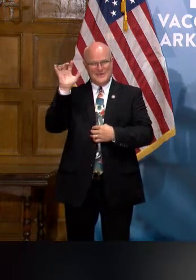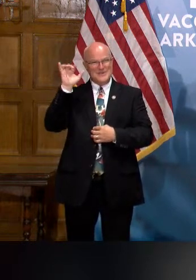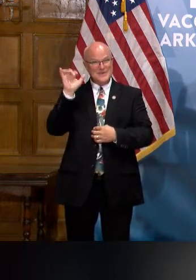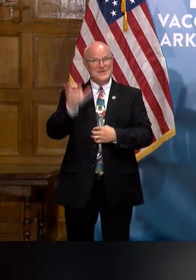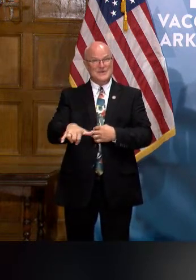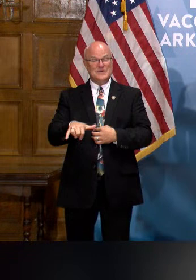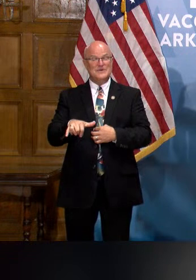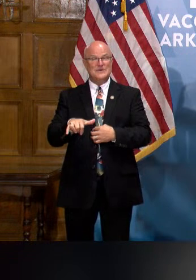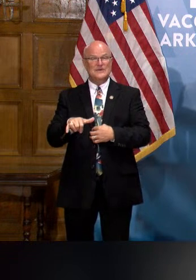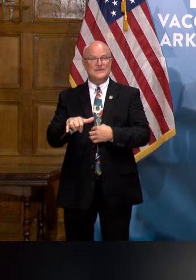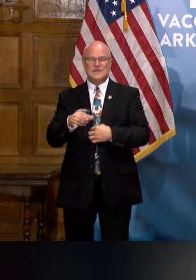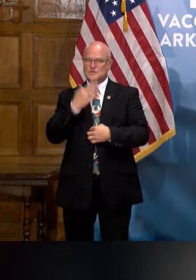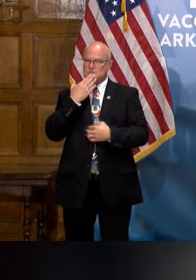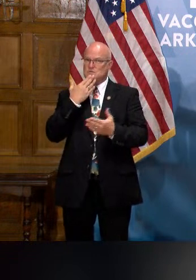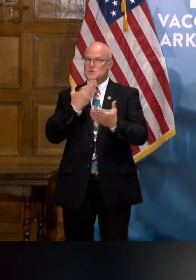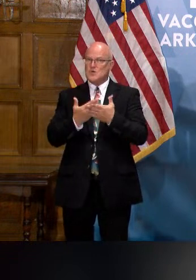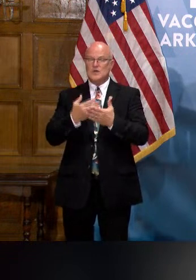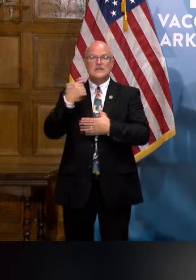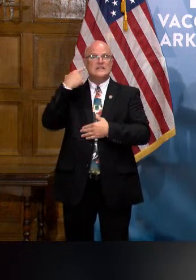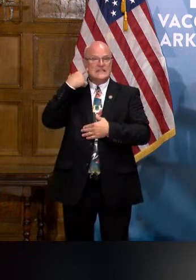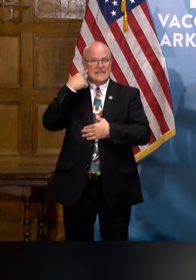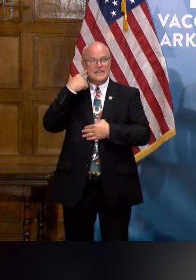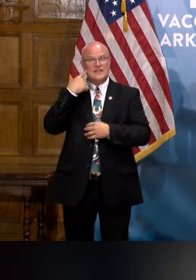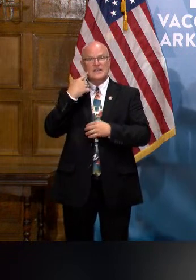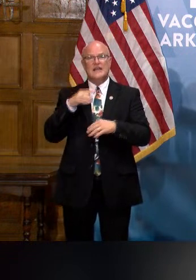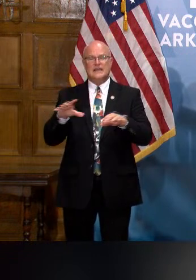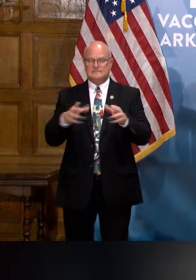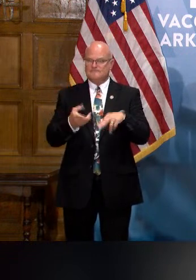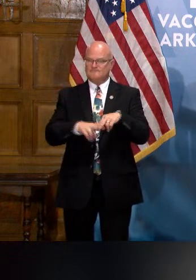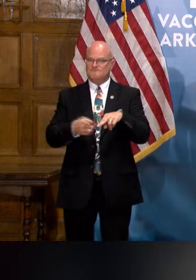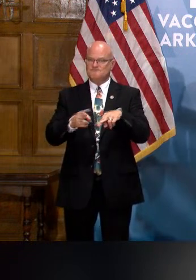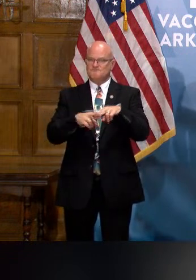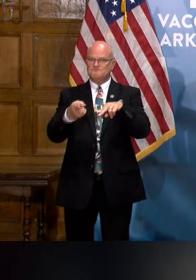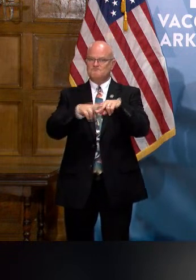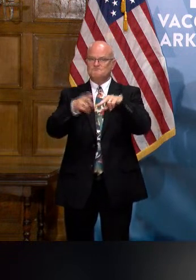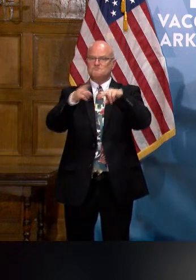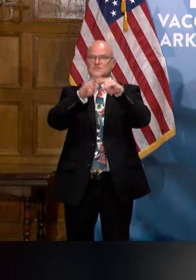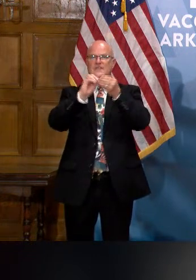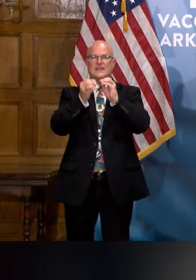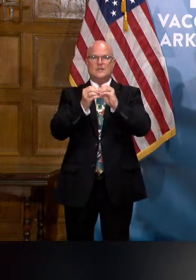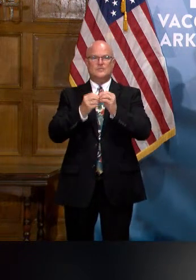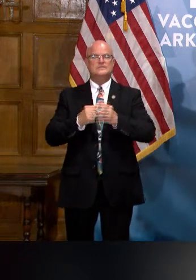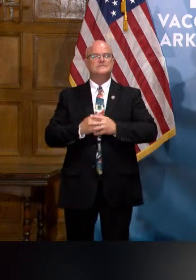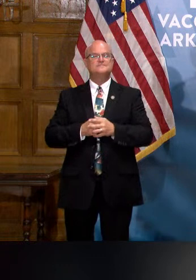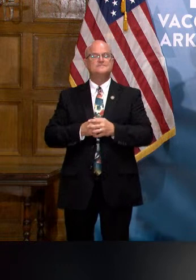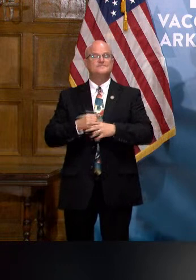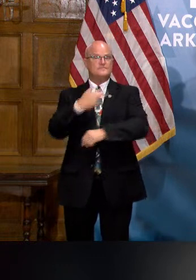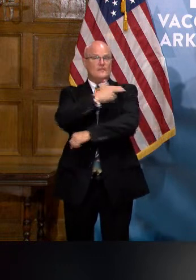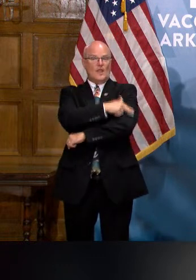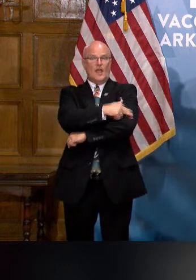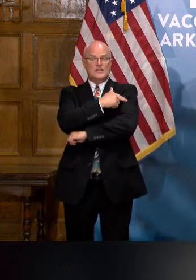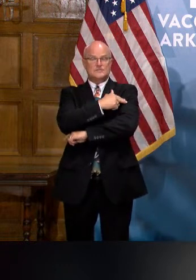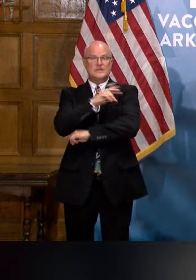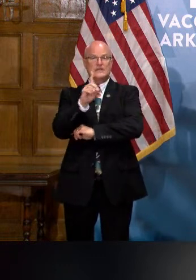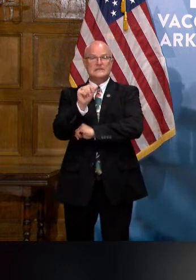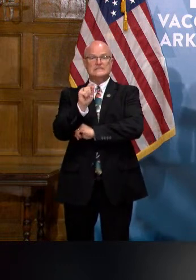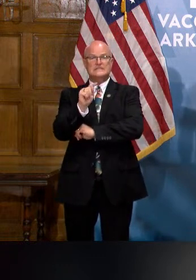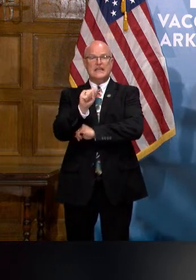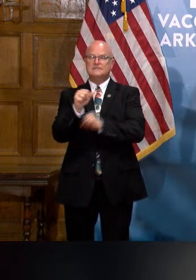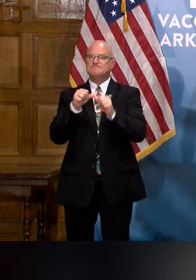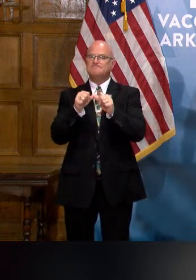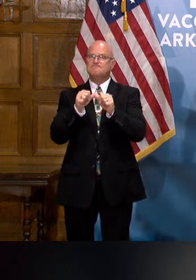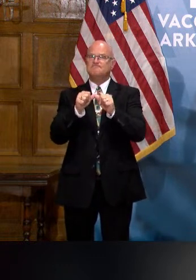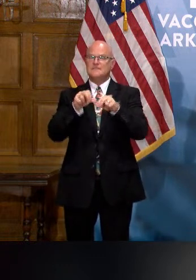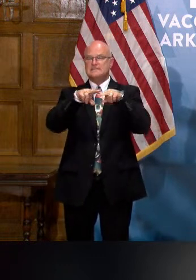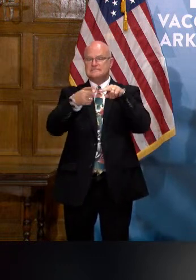that's encouragement we need to do, even increasing those numbers. Next, the hospital data. We continue